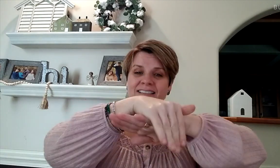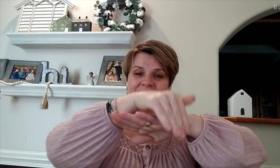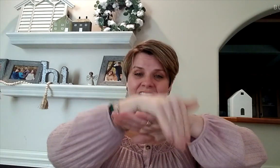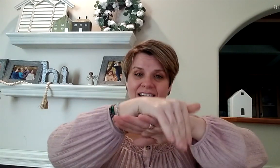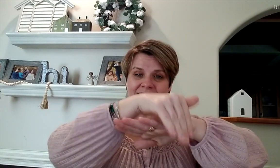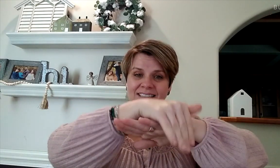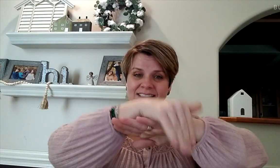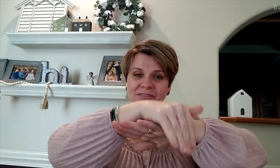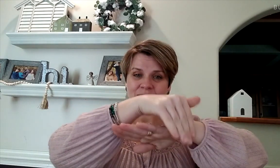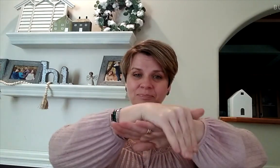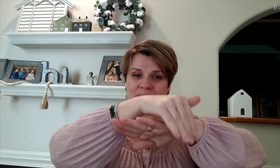night.